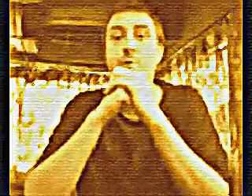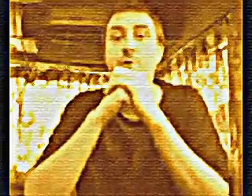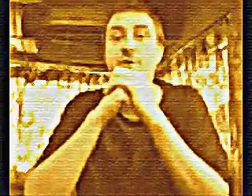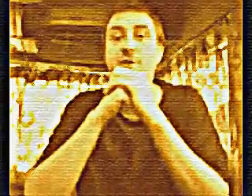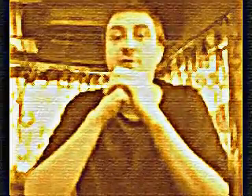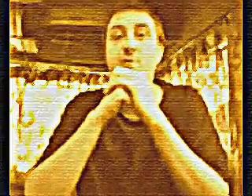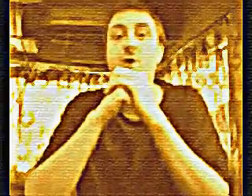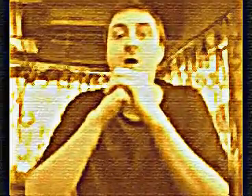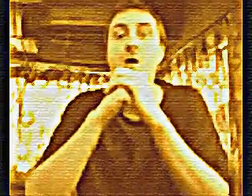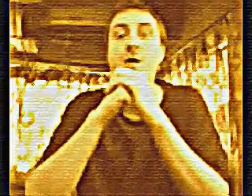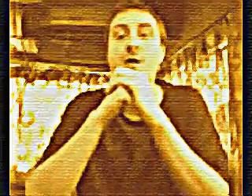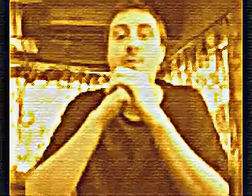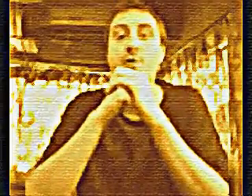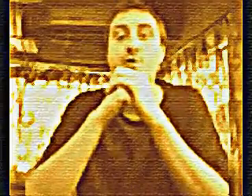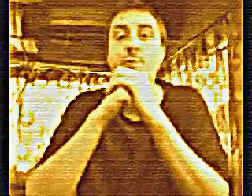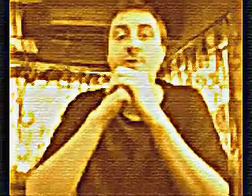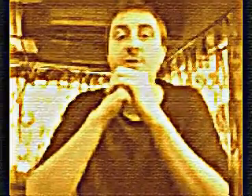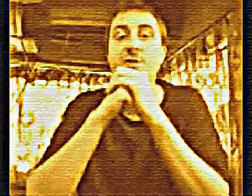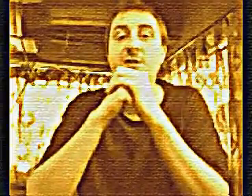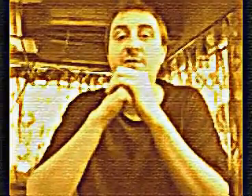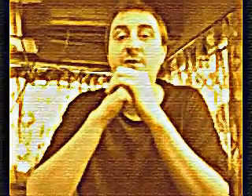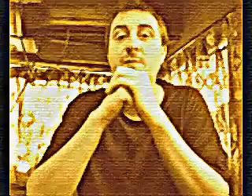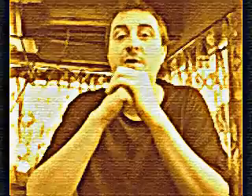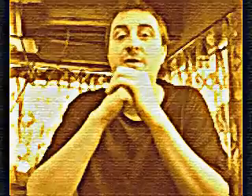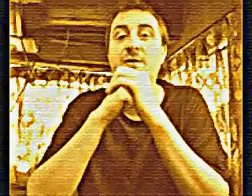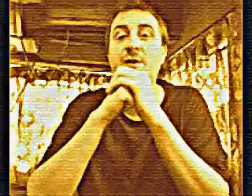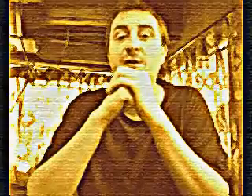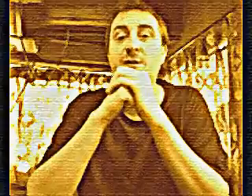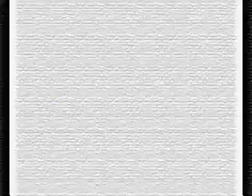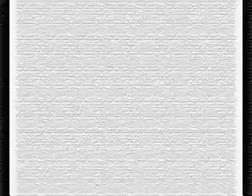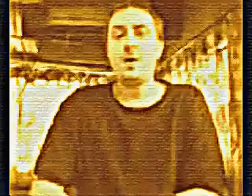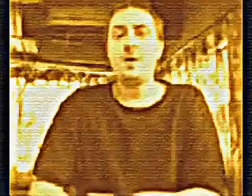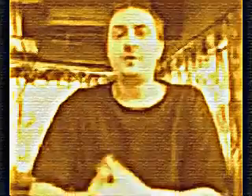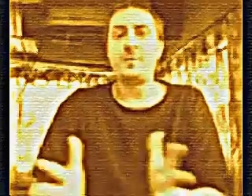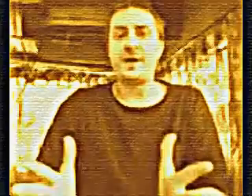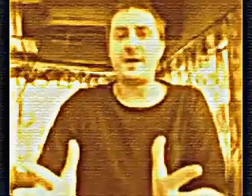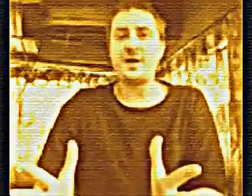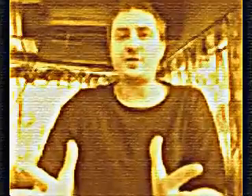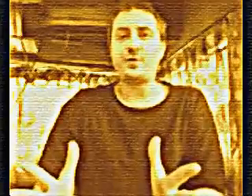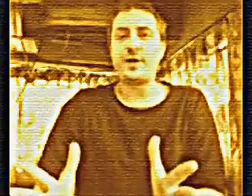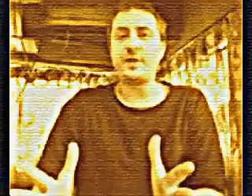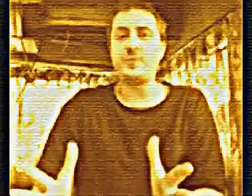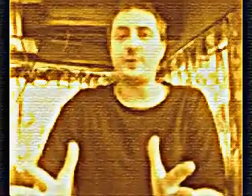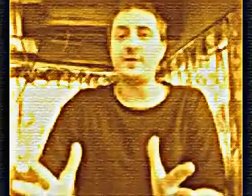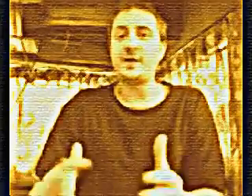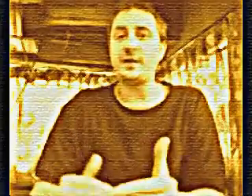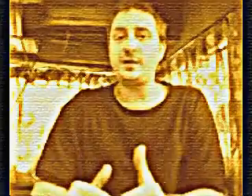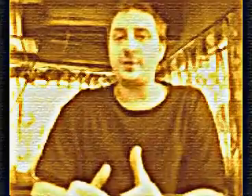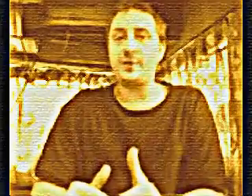Morris Kisselbaugh and Patrolman Stephen Meredith and Seth. Many national rankings